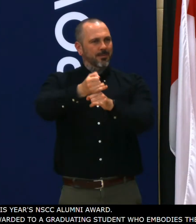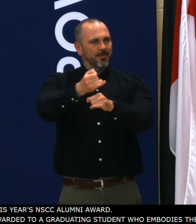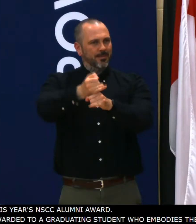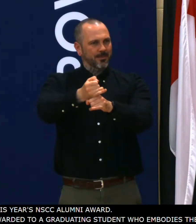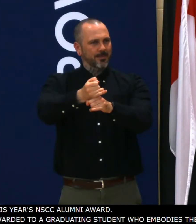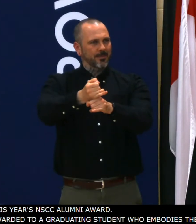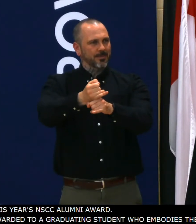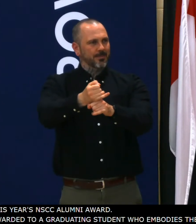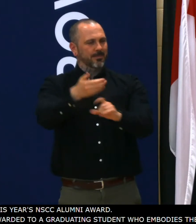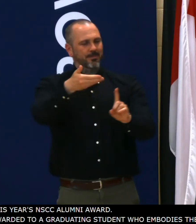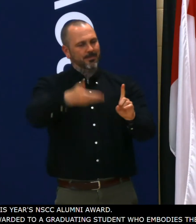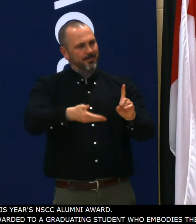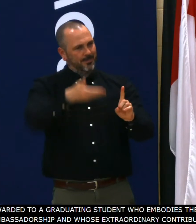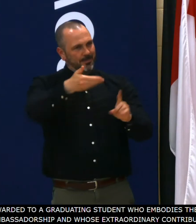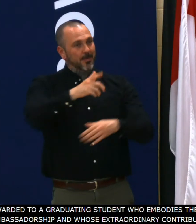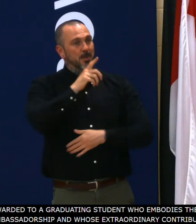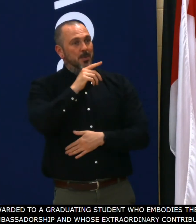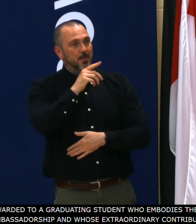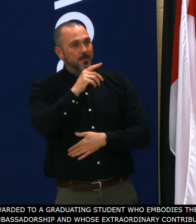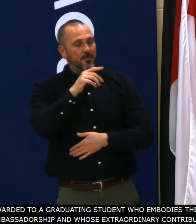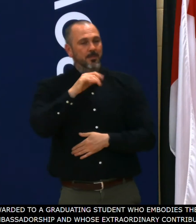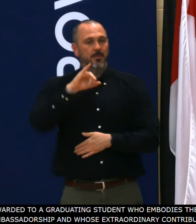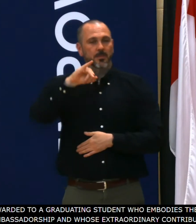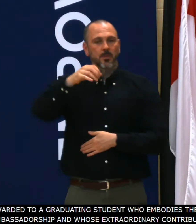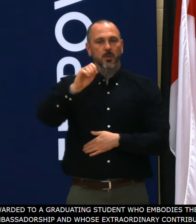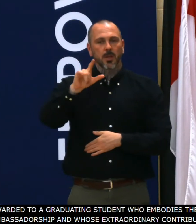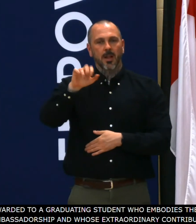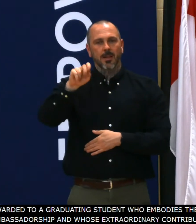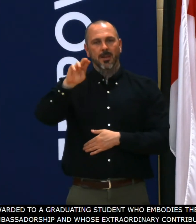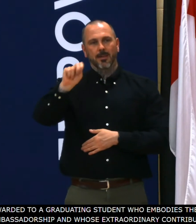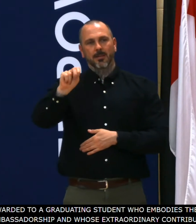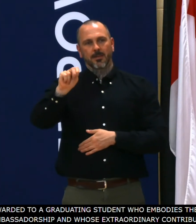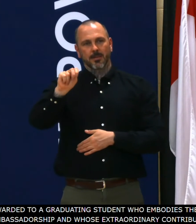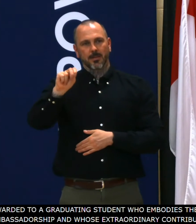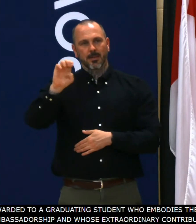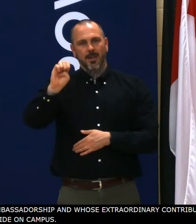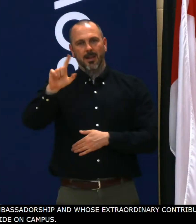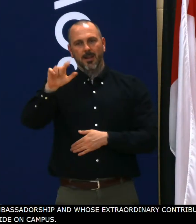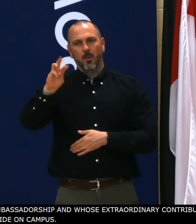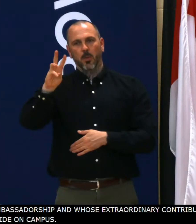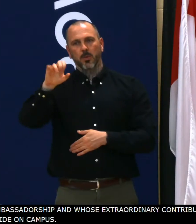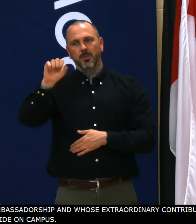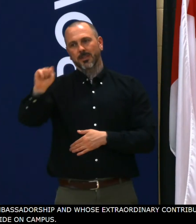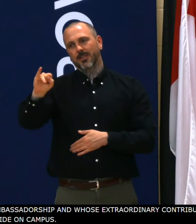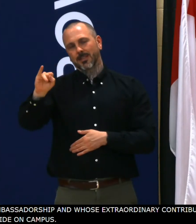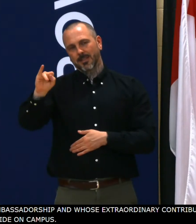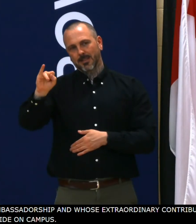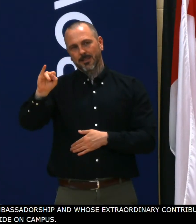The recipient is Jolalian Elawosi